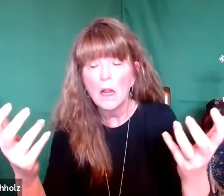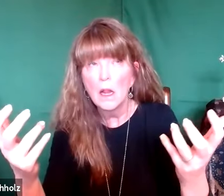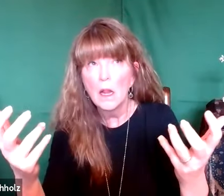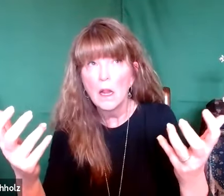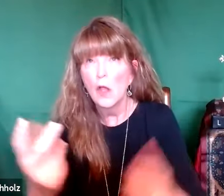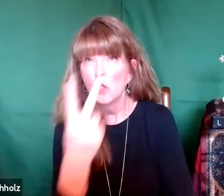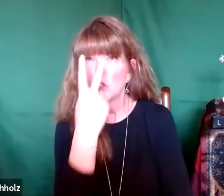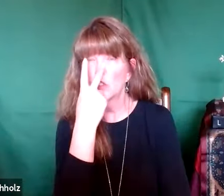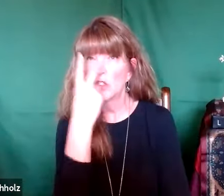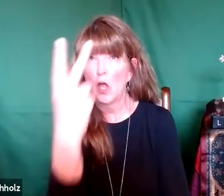heard Jesus cry out,